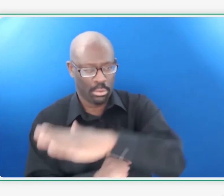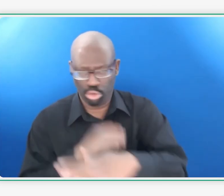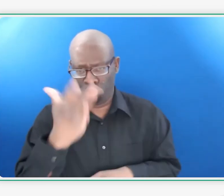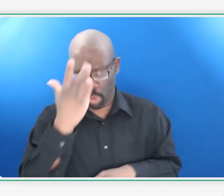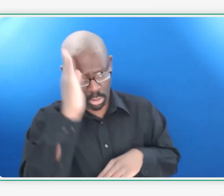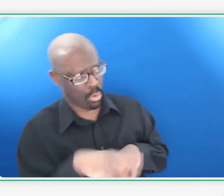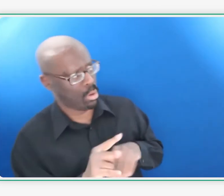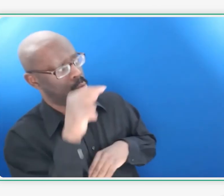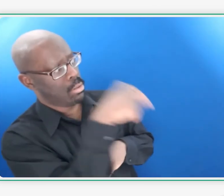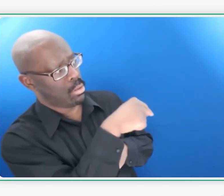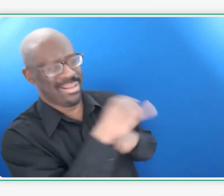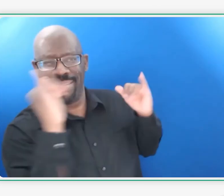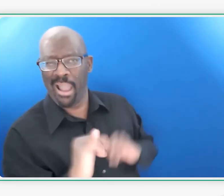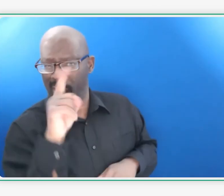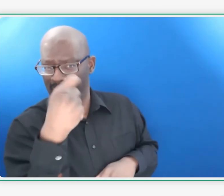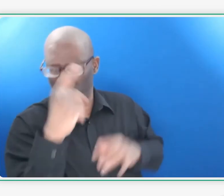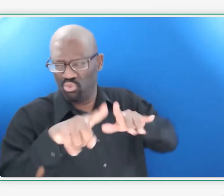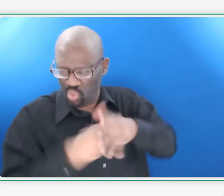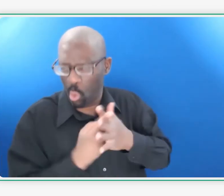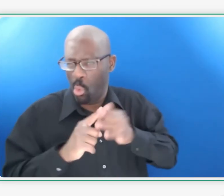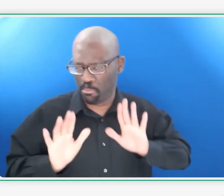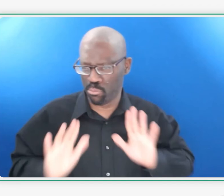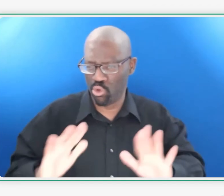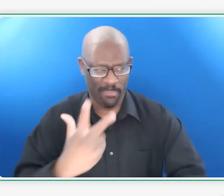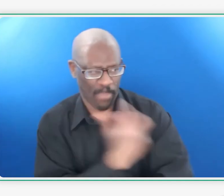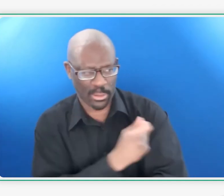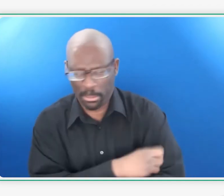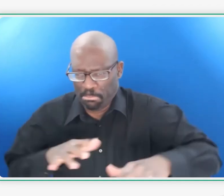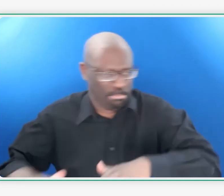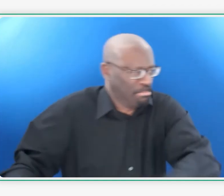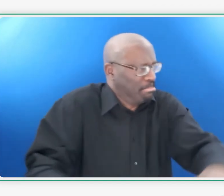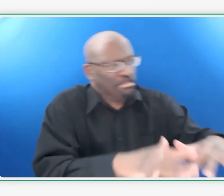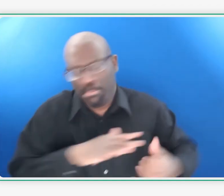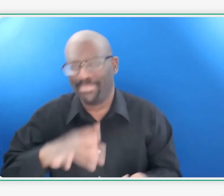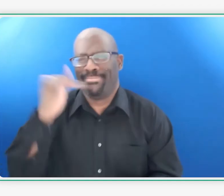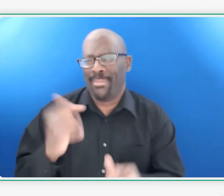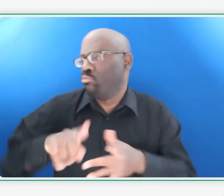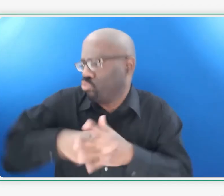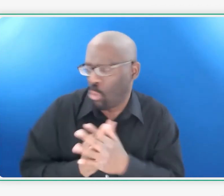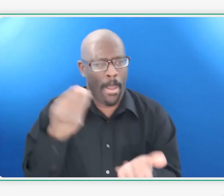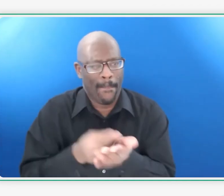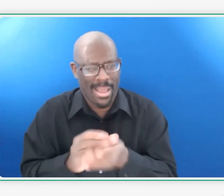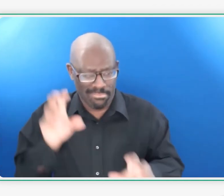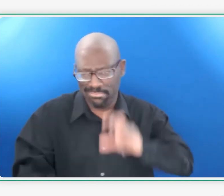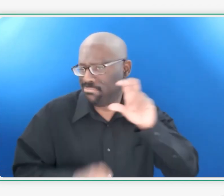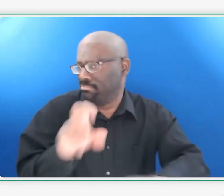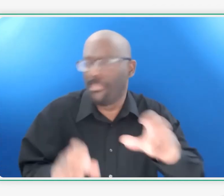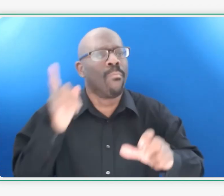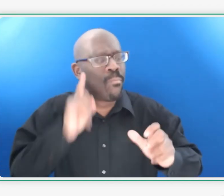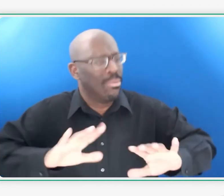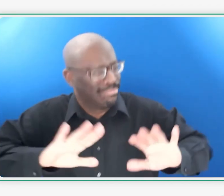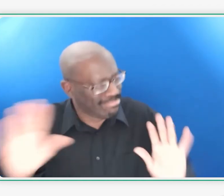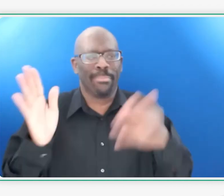And that's why you always have to be ready and prepared because you never know what's around the corner. Right now, the government is starting to push that